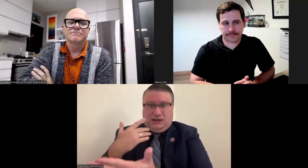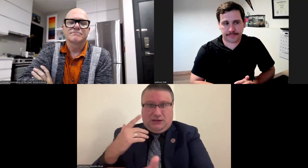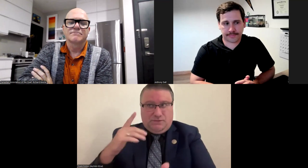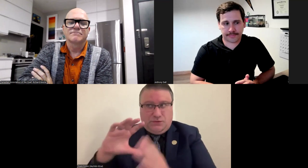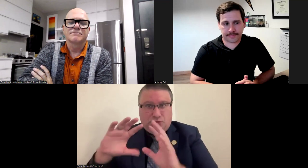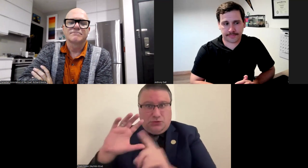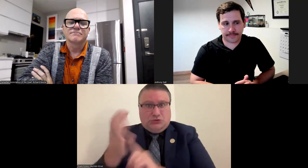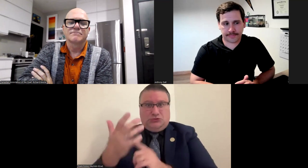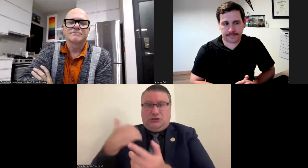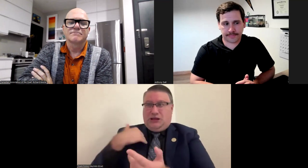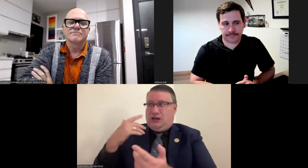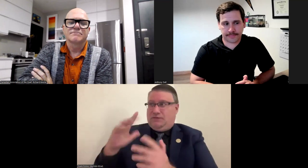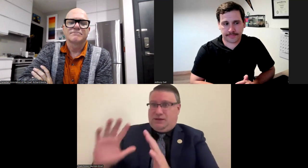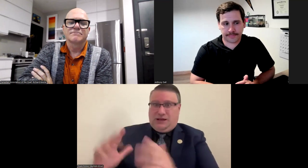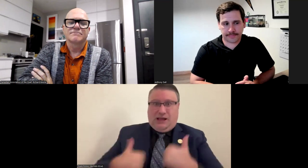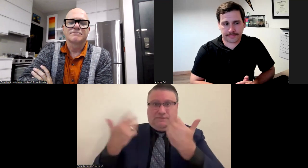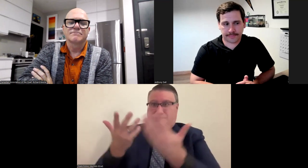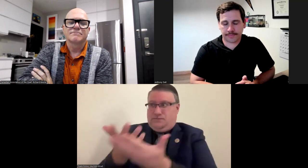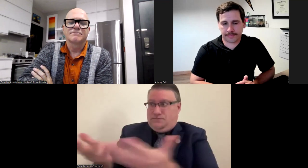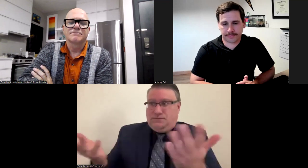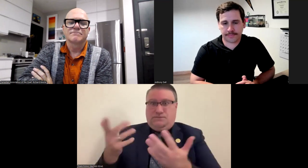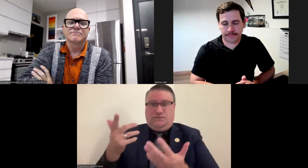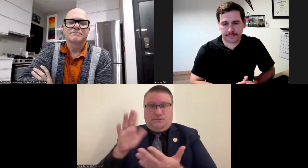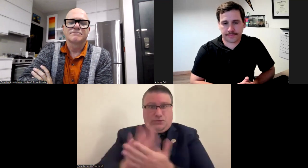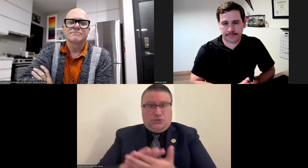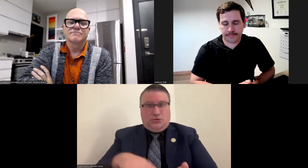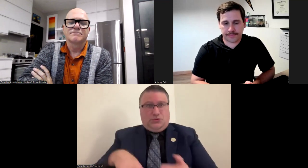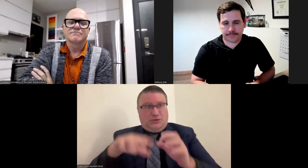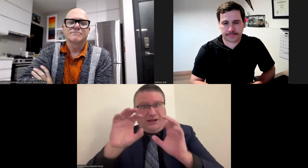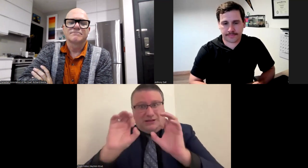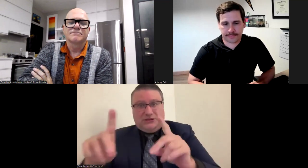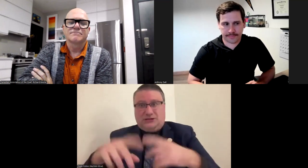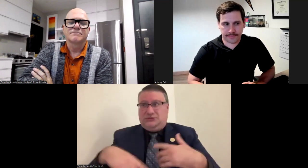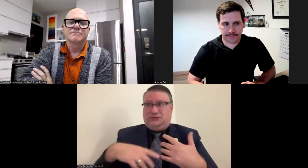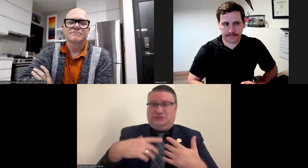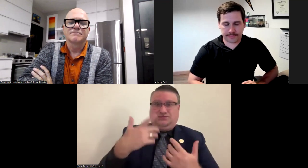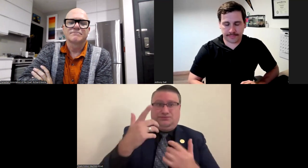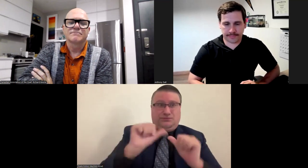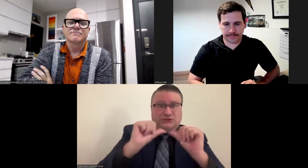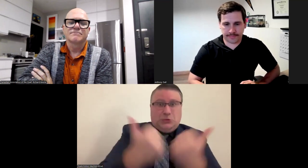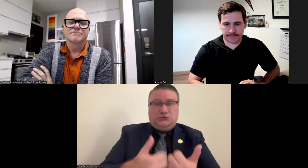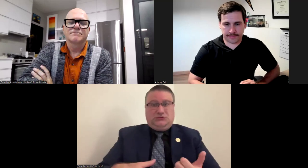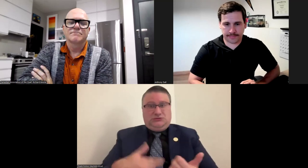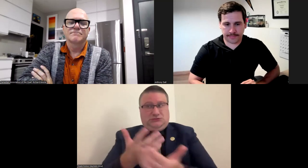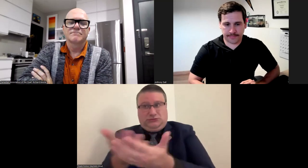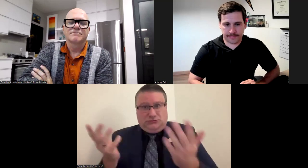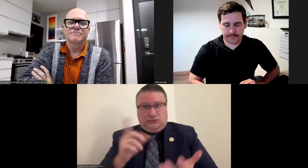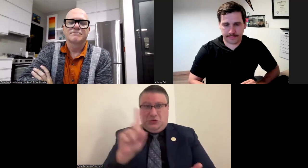and may not have these resources. So it's really important to continue to share those and ensure that the resources are out there. That education piece for